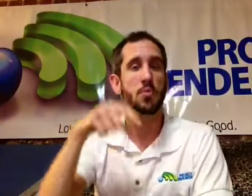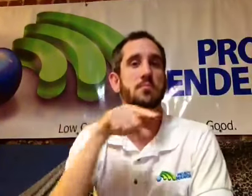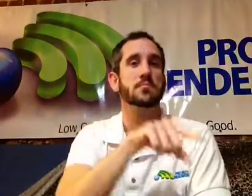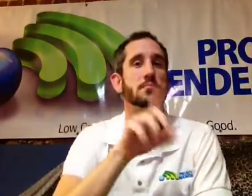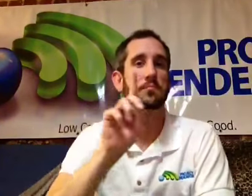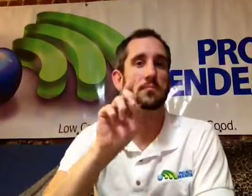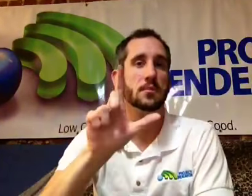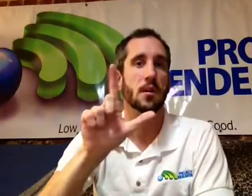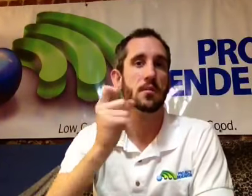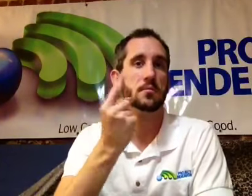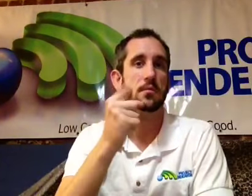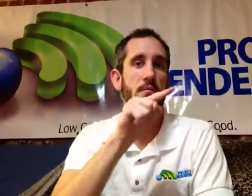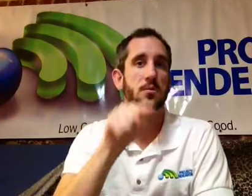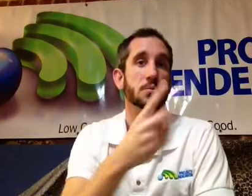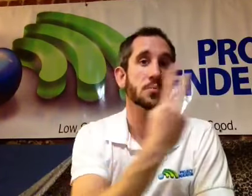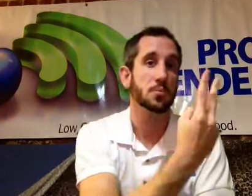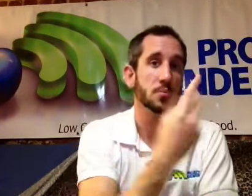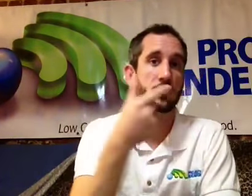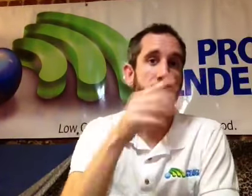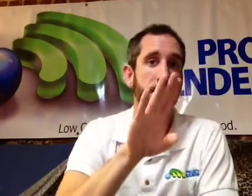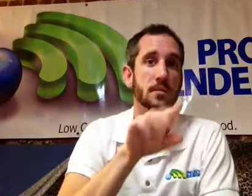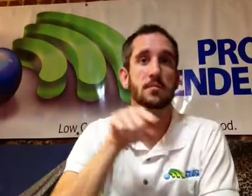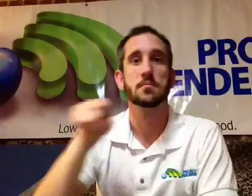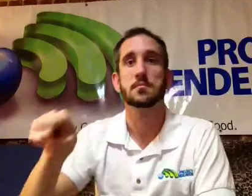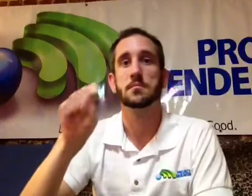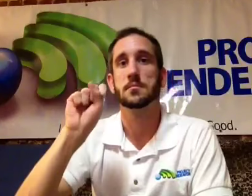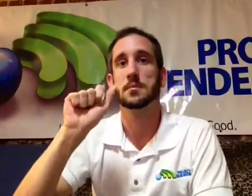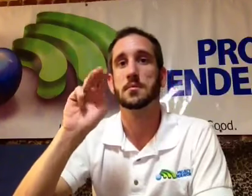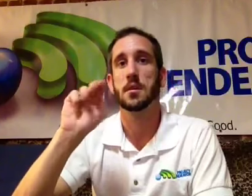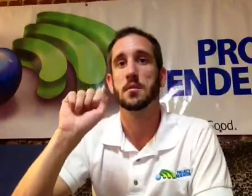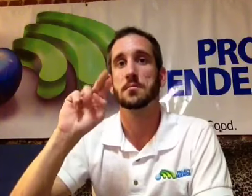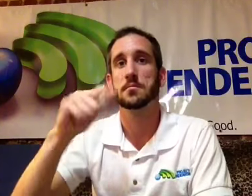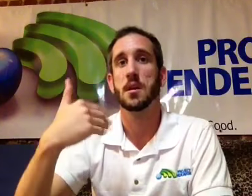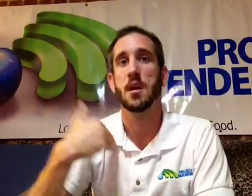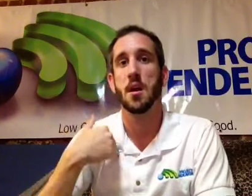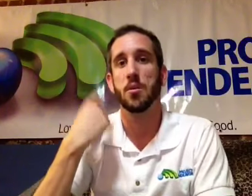More headlines, starting with some concern from the president of the Lions fan club.